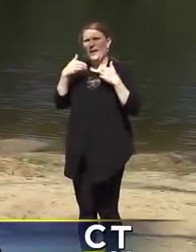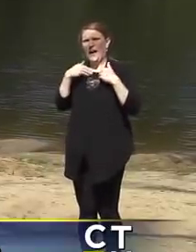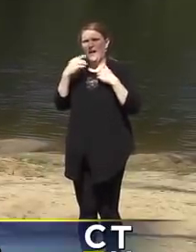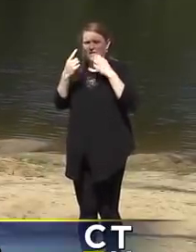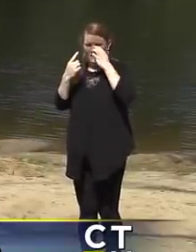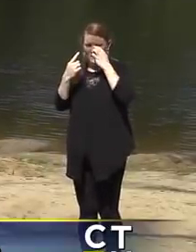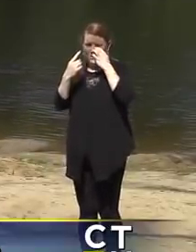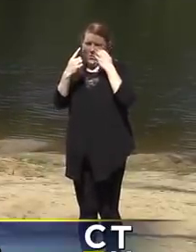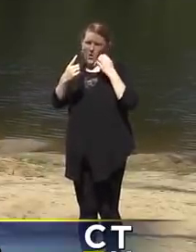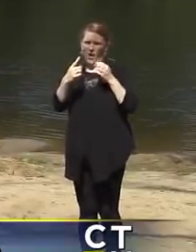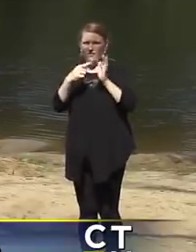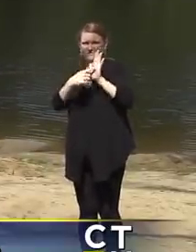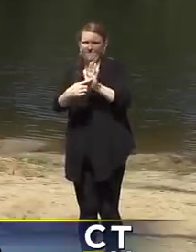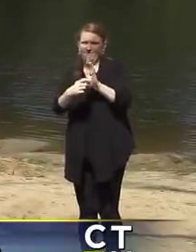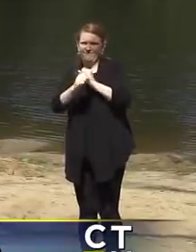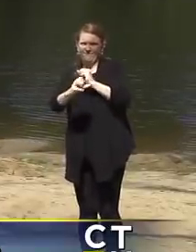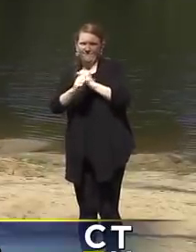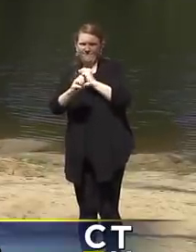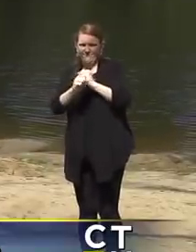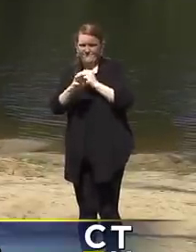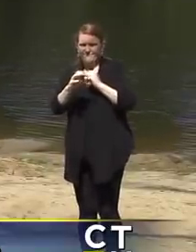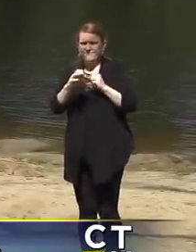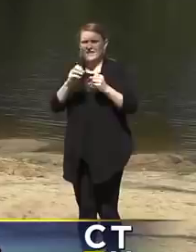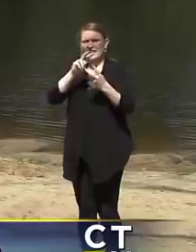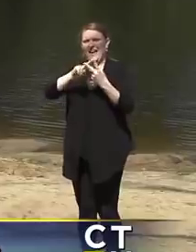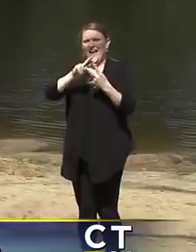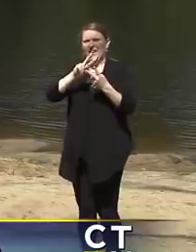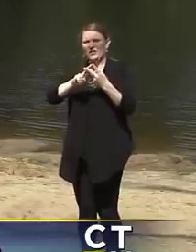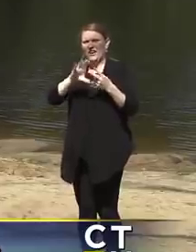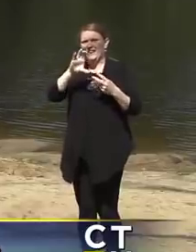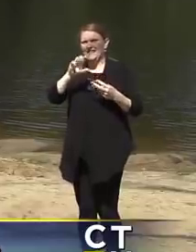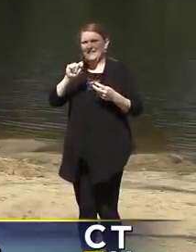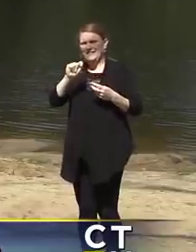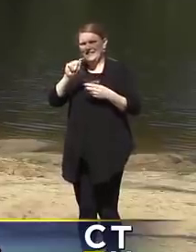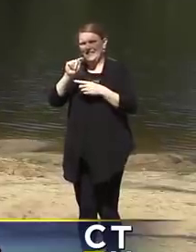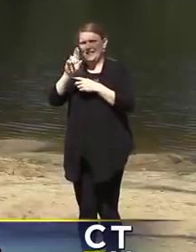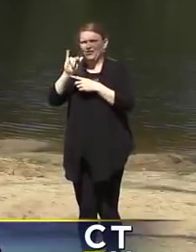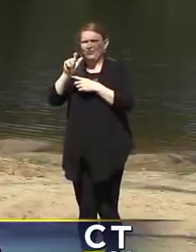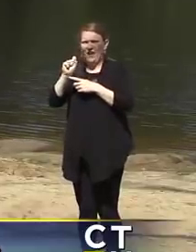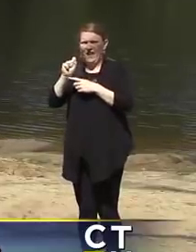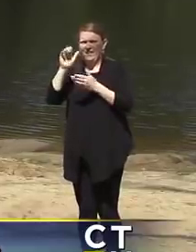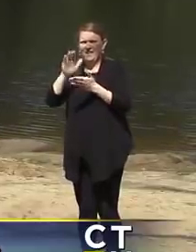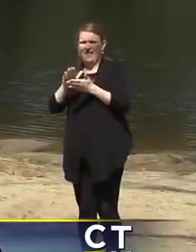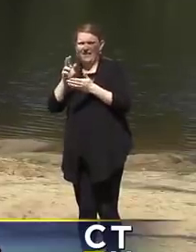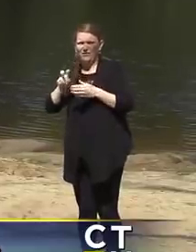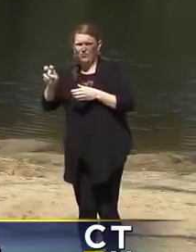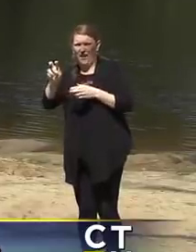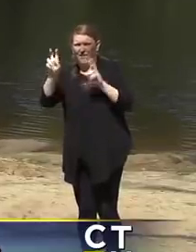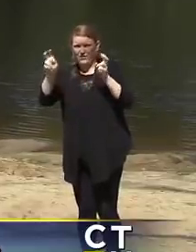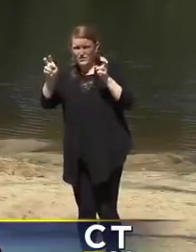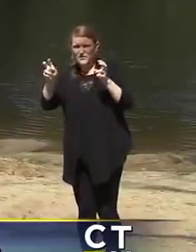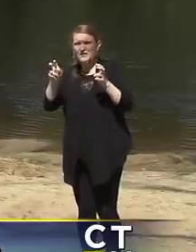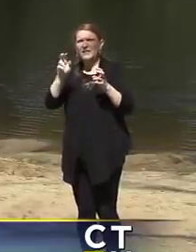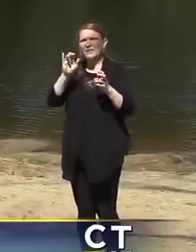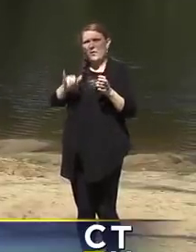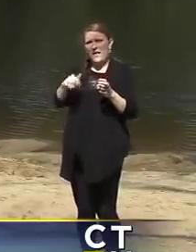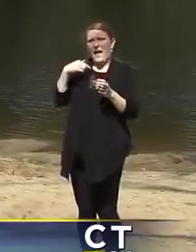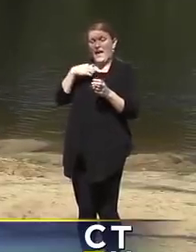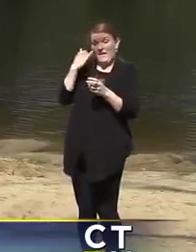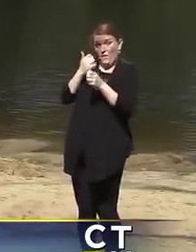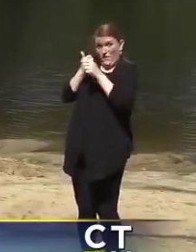CTTrailsLessTraveled. So if you follow that hashtag, we've got lots of folks who've been tagging some of their special, secret, less